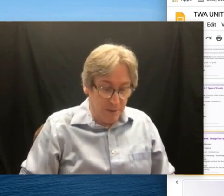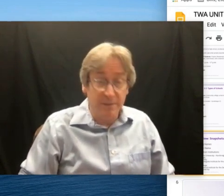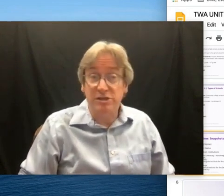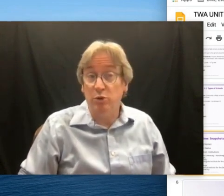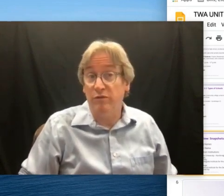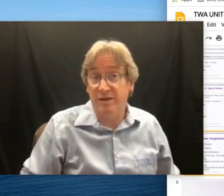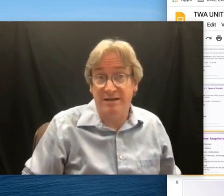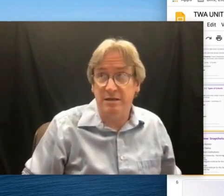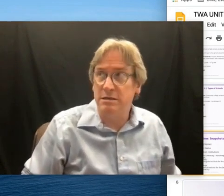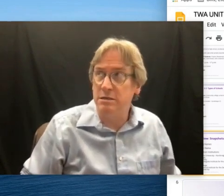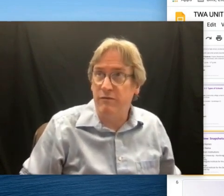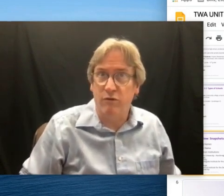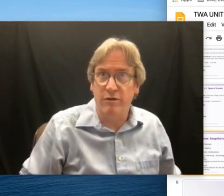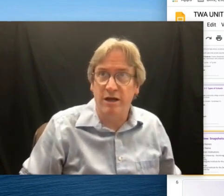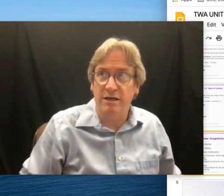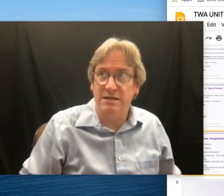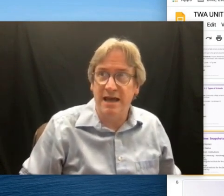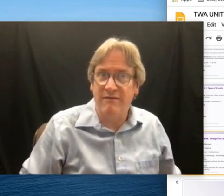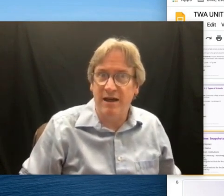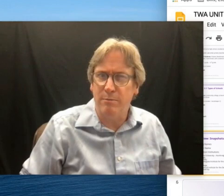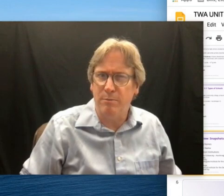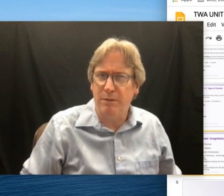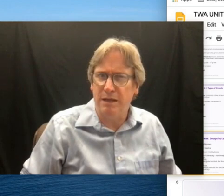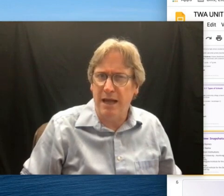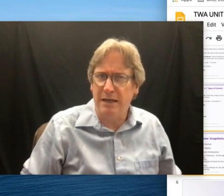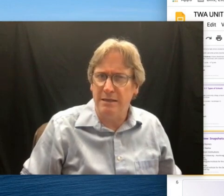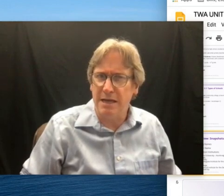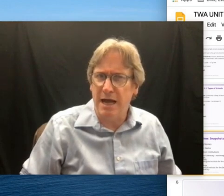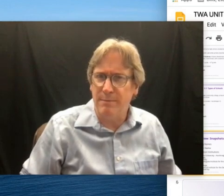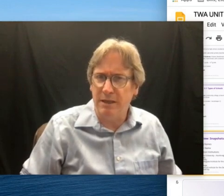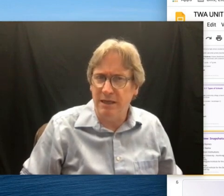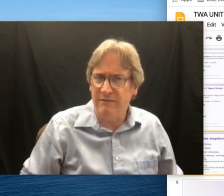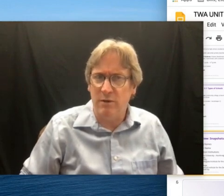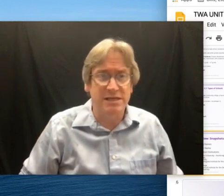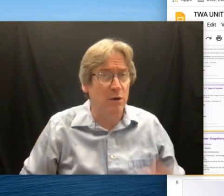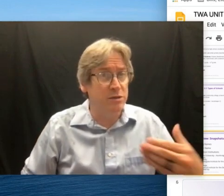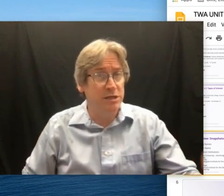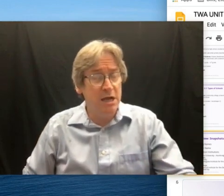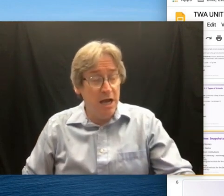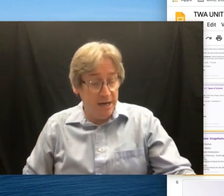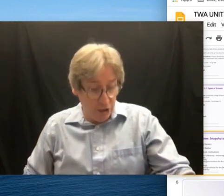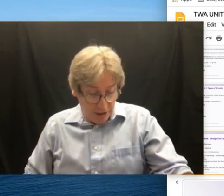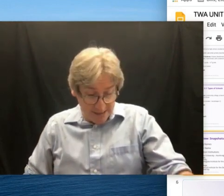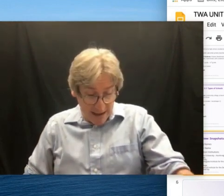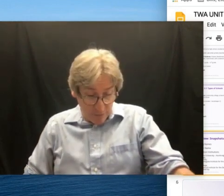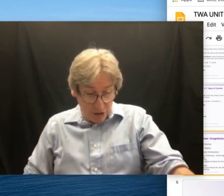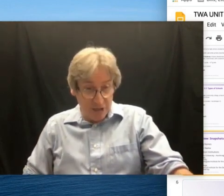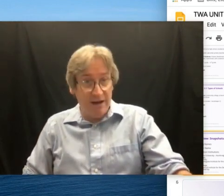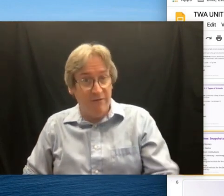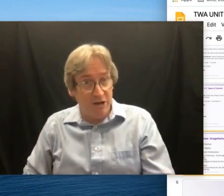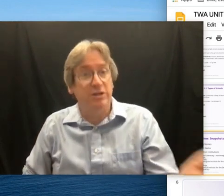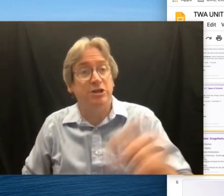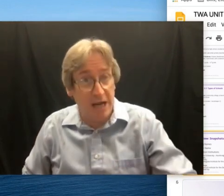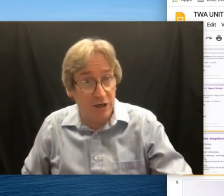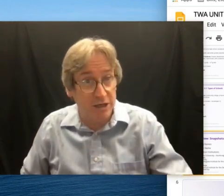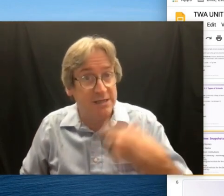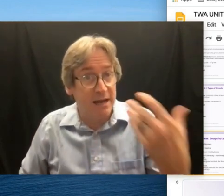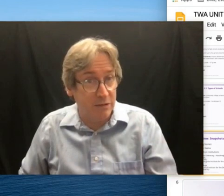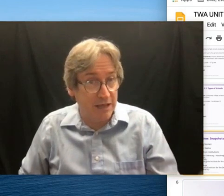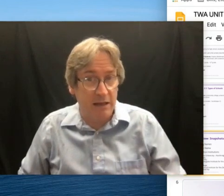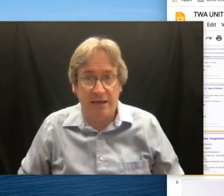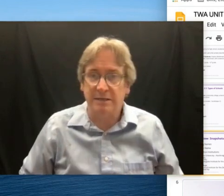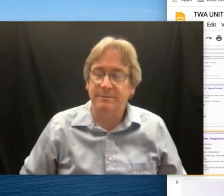was the Columbia School for the Deaf and Blind, I believe. That was how it was initially established, and eventually it